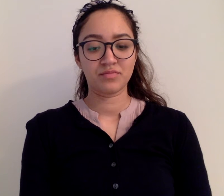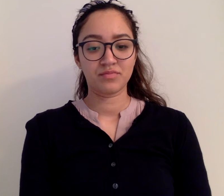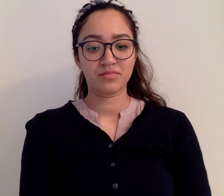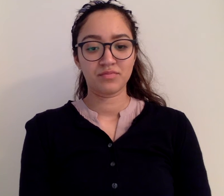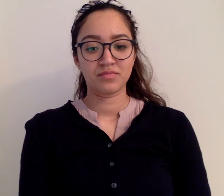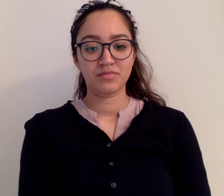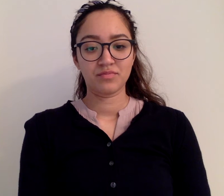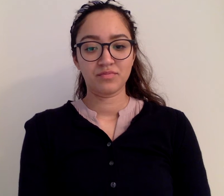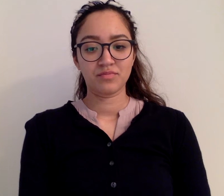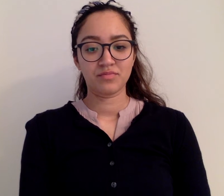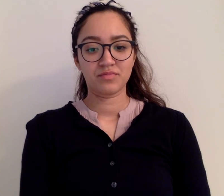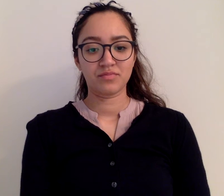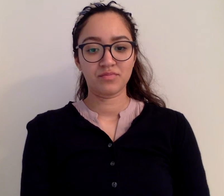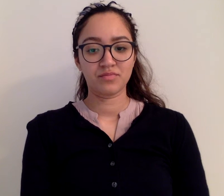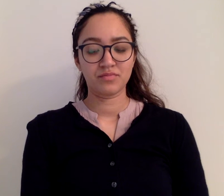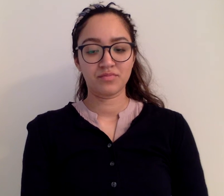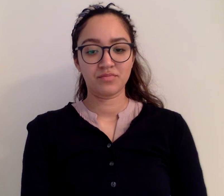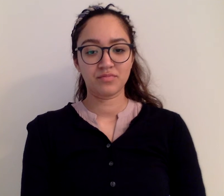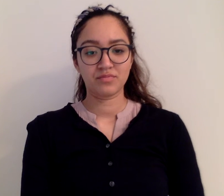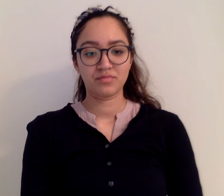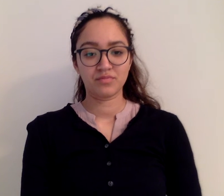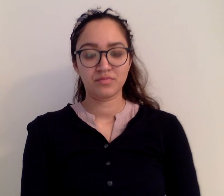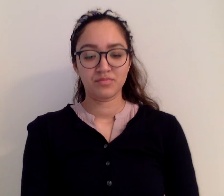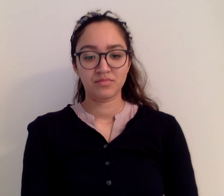natural loss of sand.